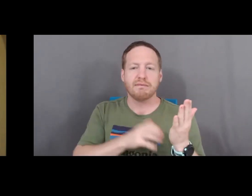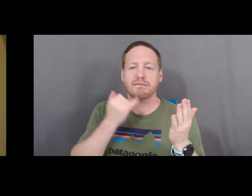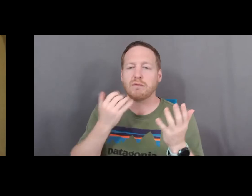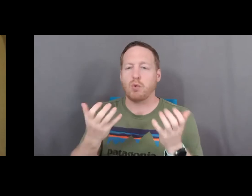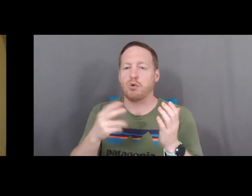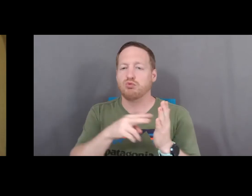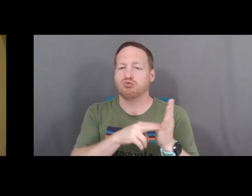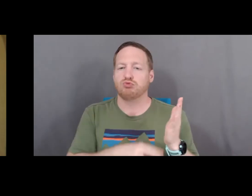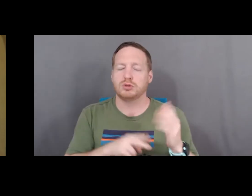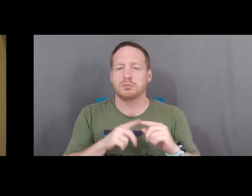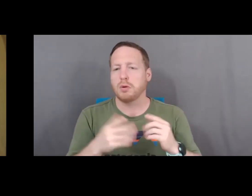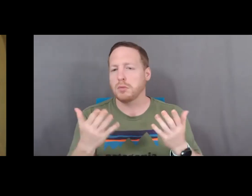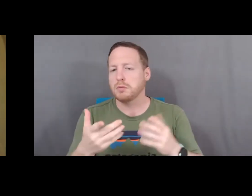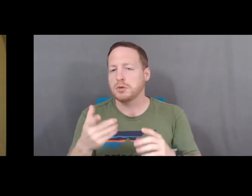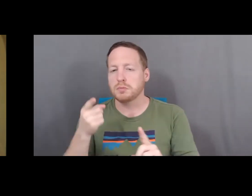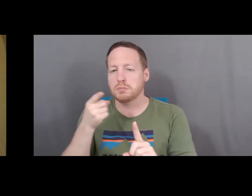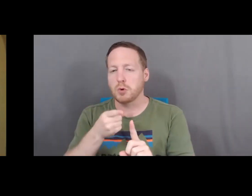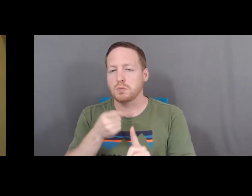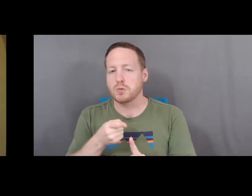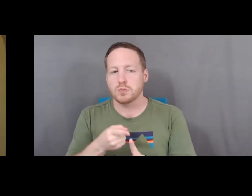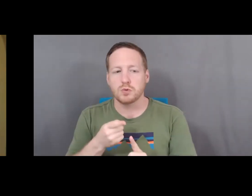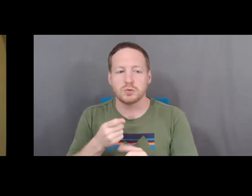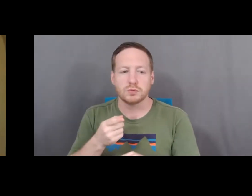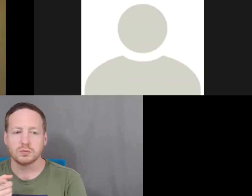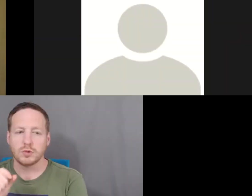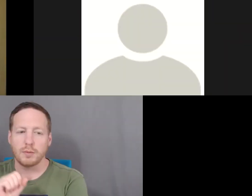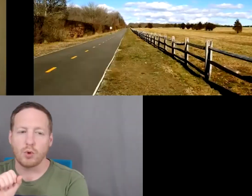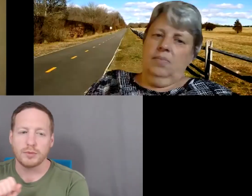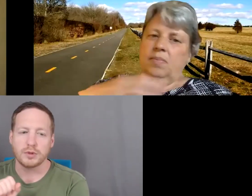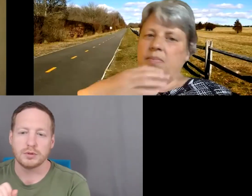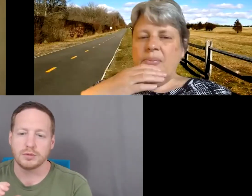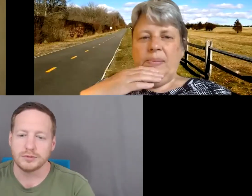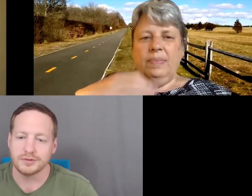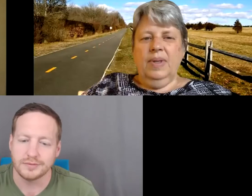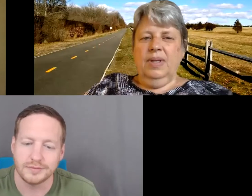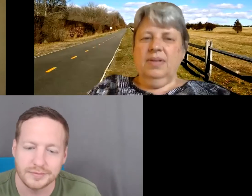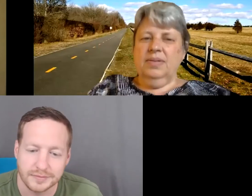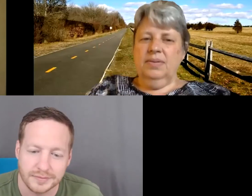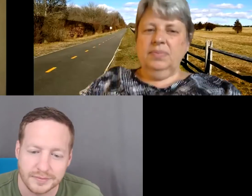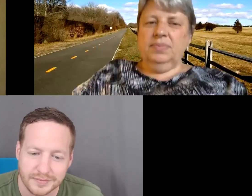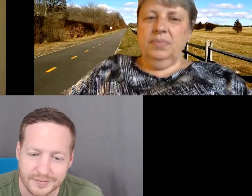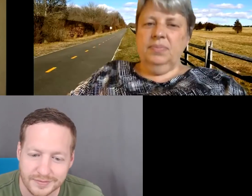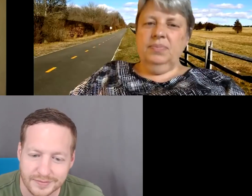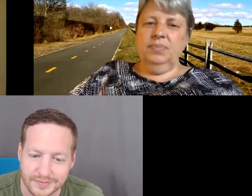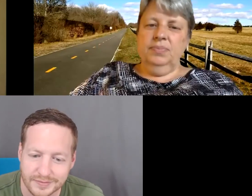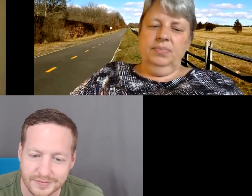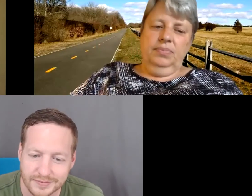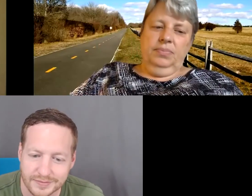we have a list of items here. People can read them on their own, but do you mind briefly sharing out on